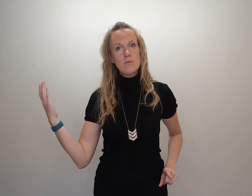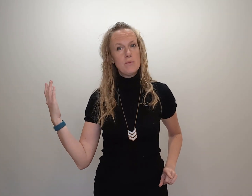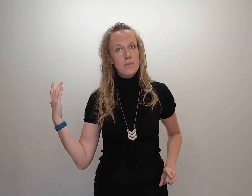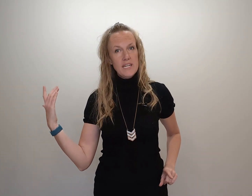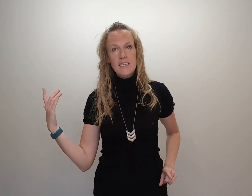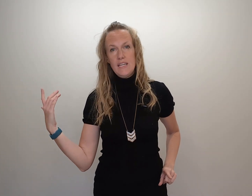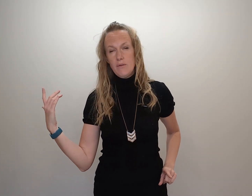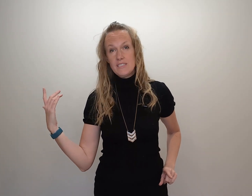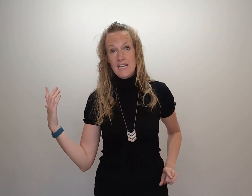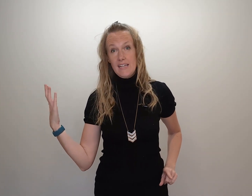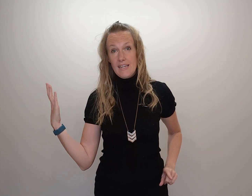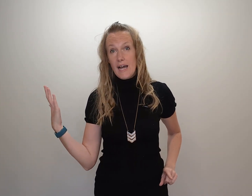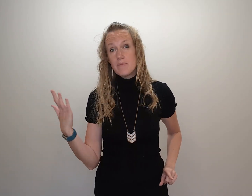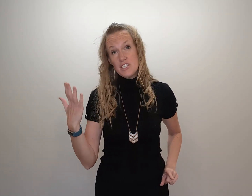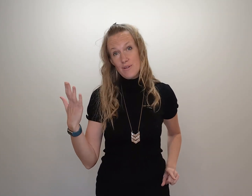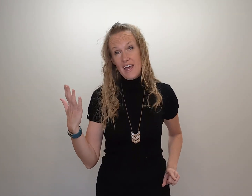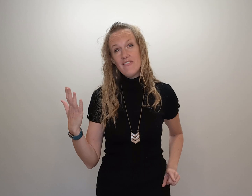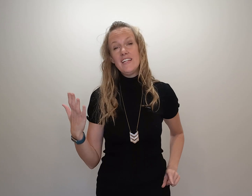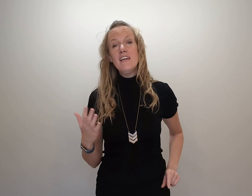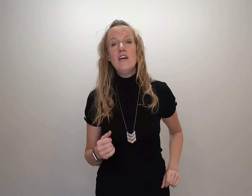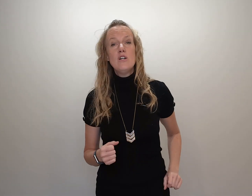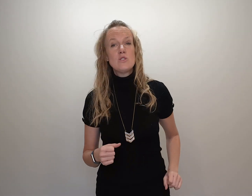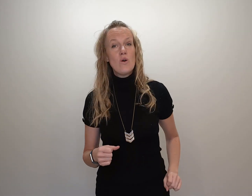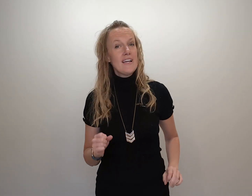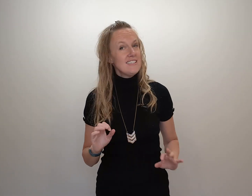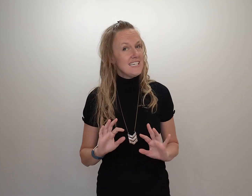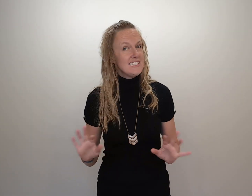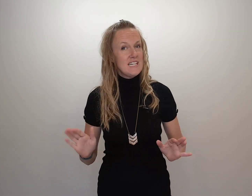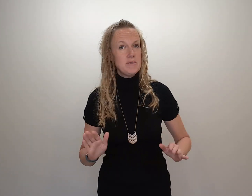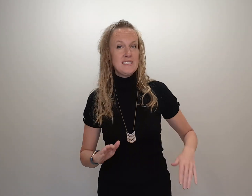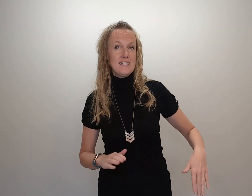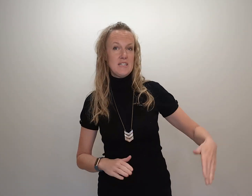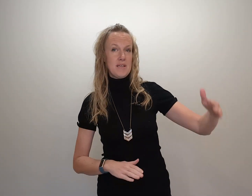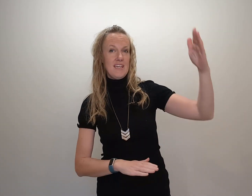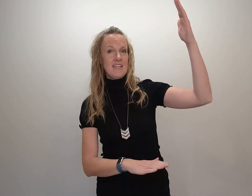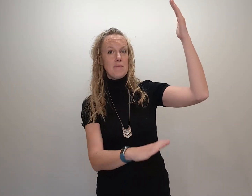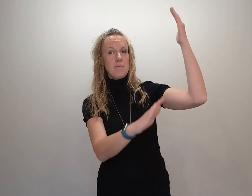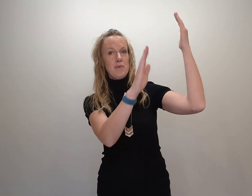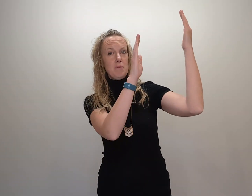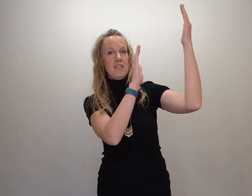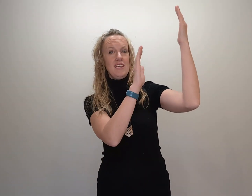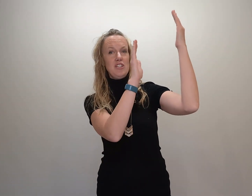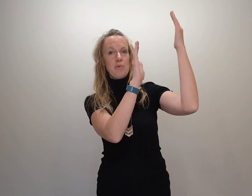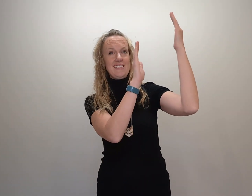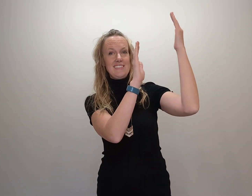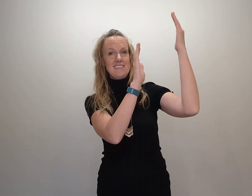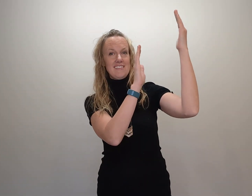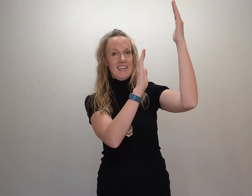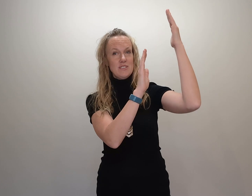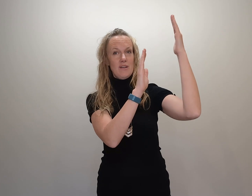So really we're saying I come to you in heaven. So I'm going to change it up just a little bit, and I'm going to be in your presence. Okay, so